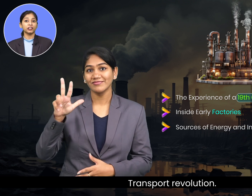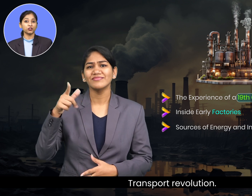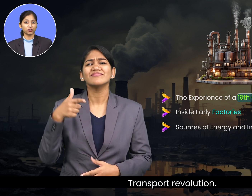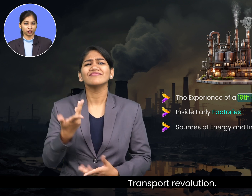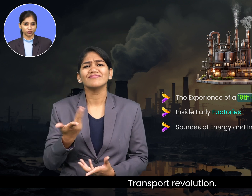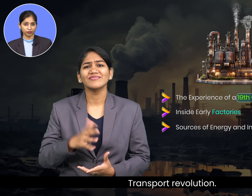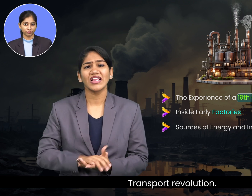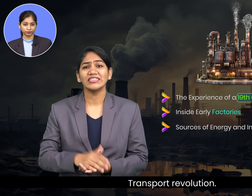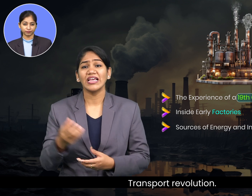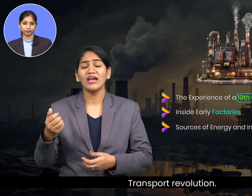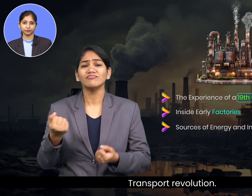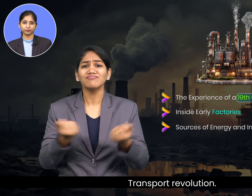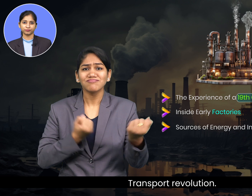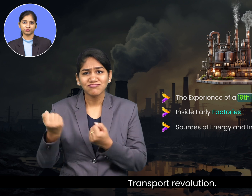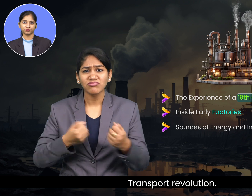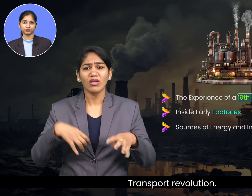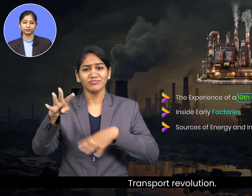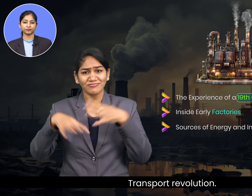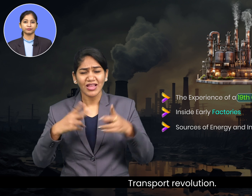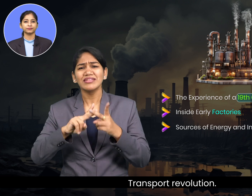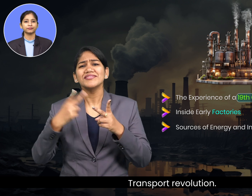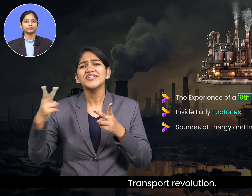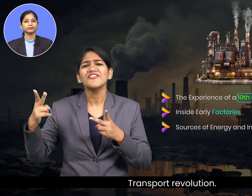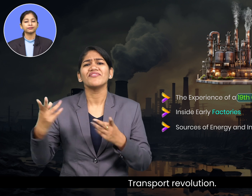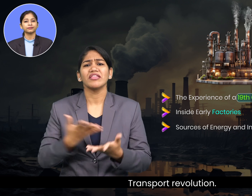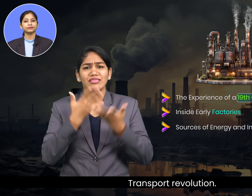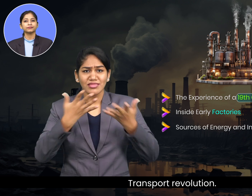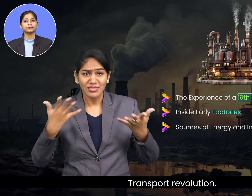Transport revolution.